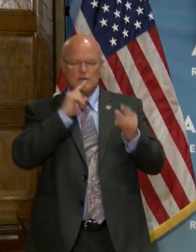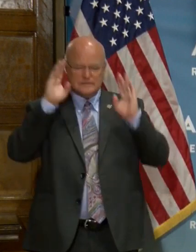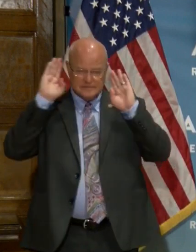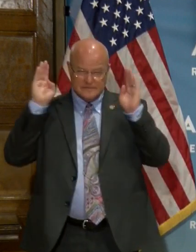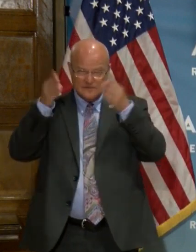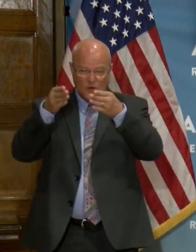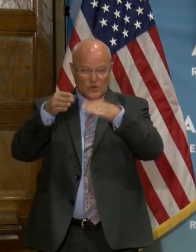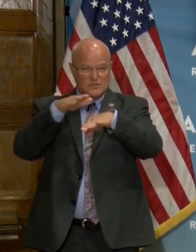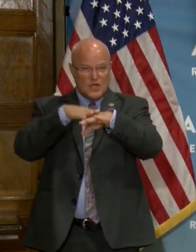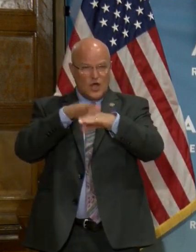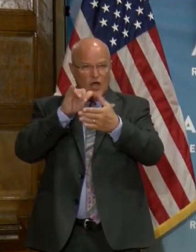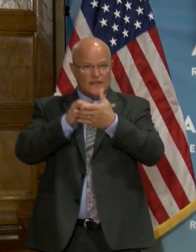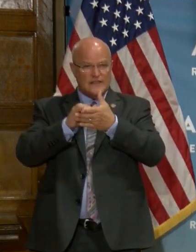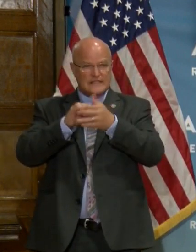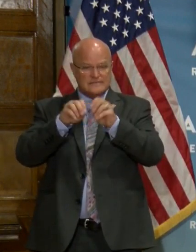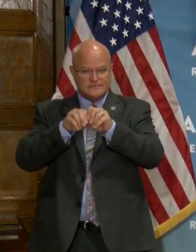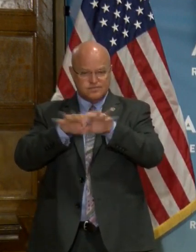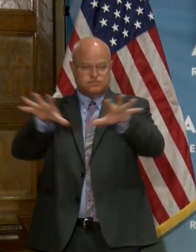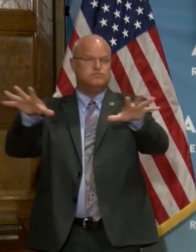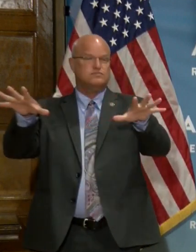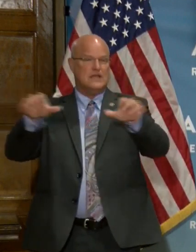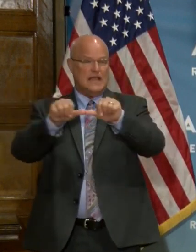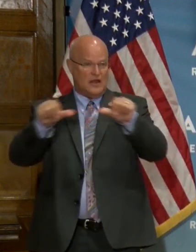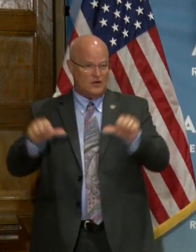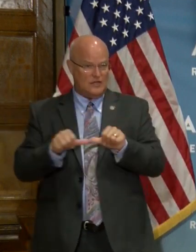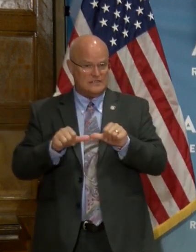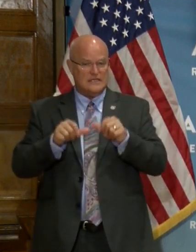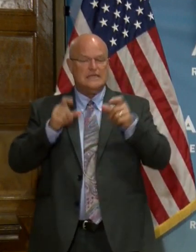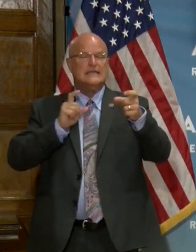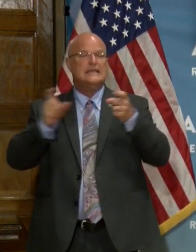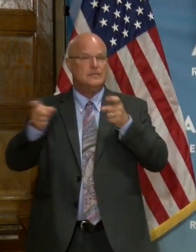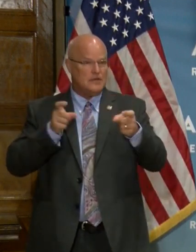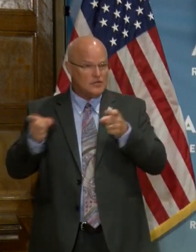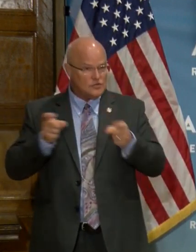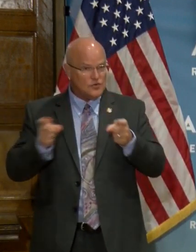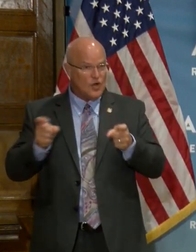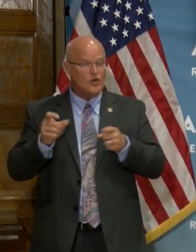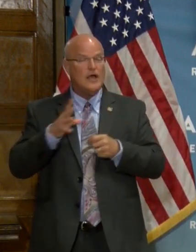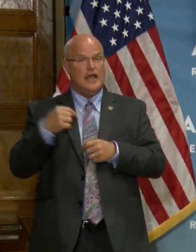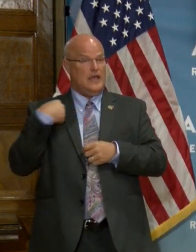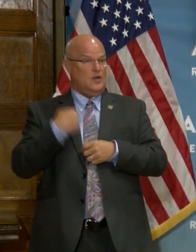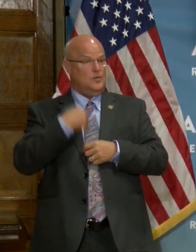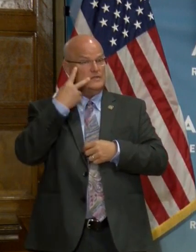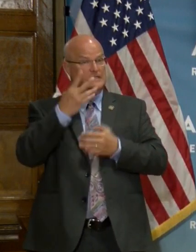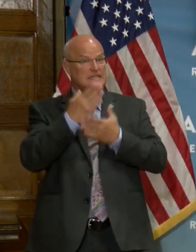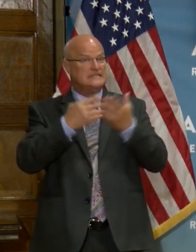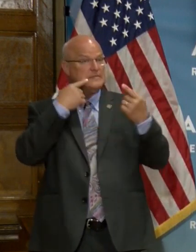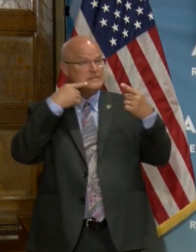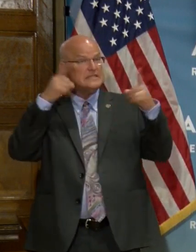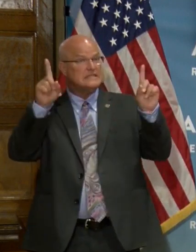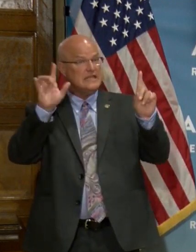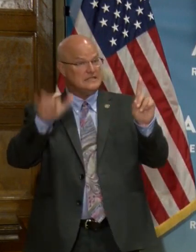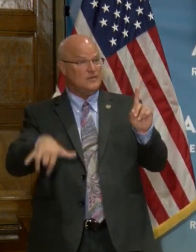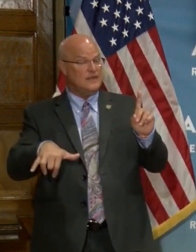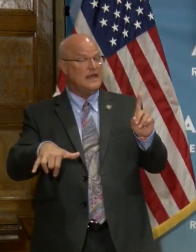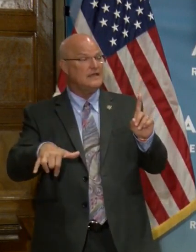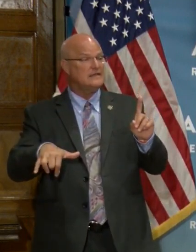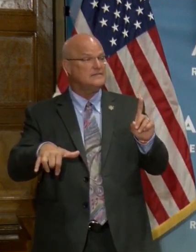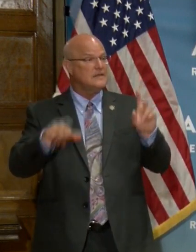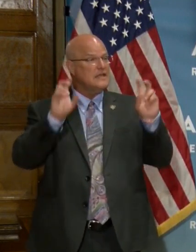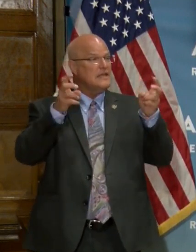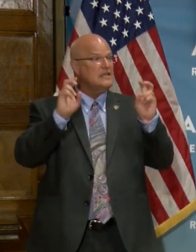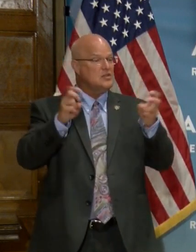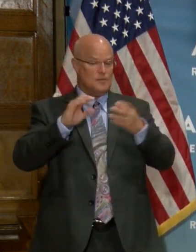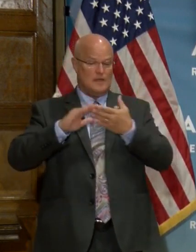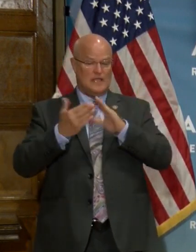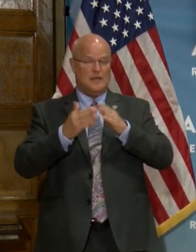focused on these outbreaks, getting them under control, and we're seeing some success in that. In terms of